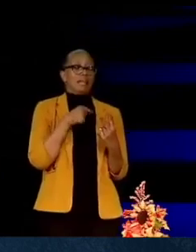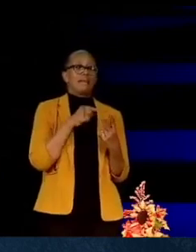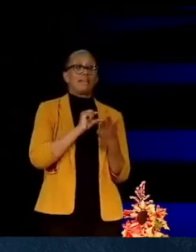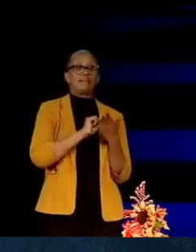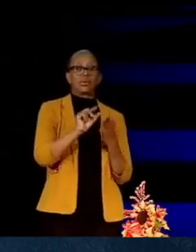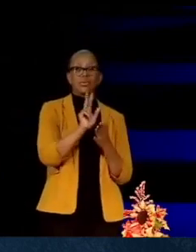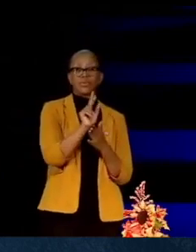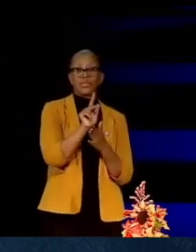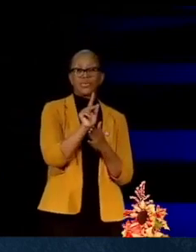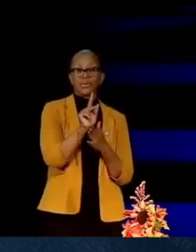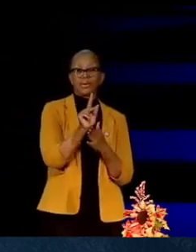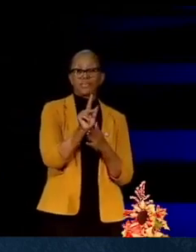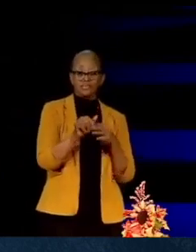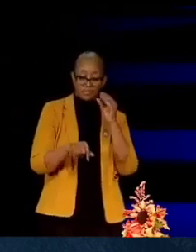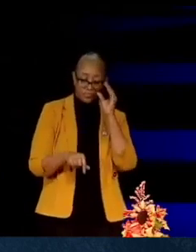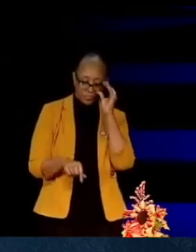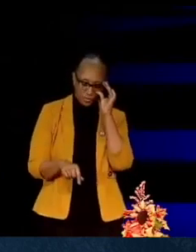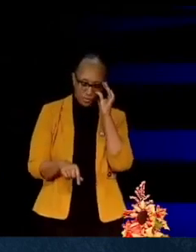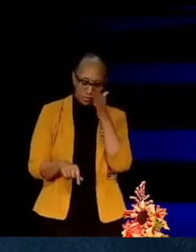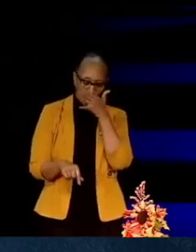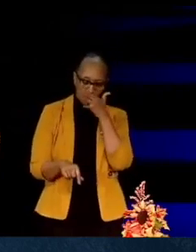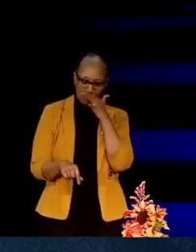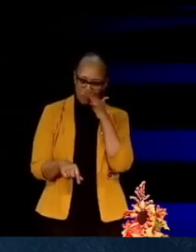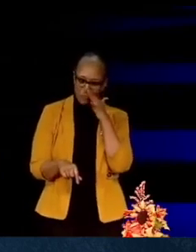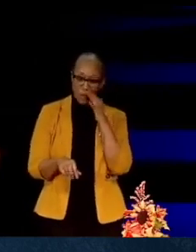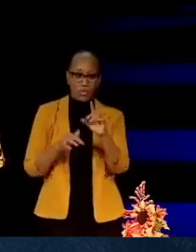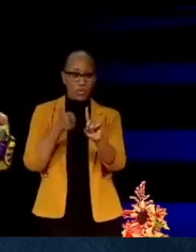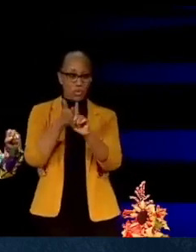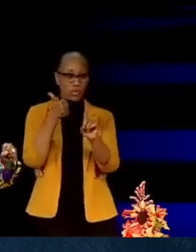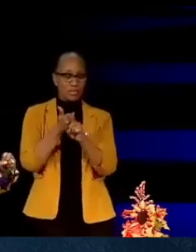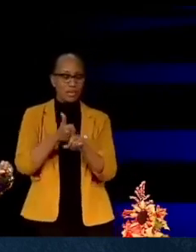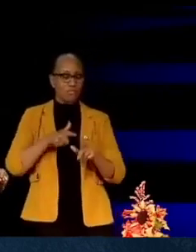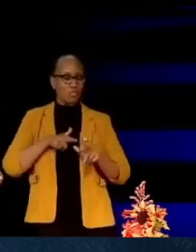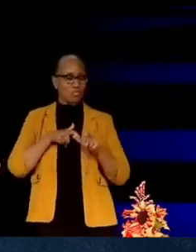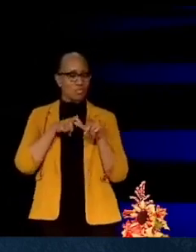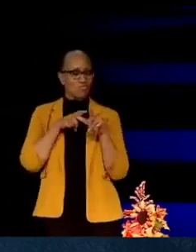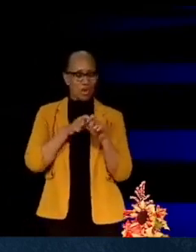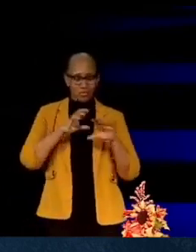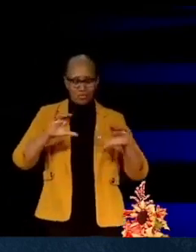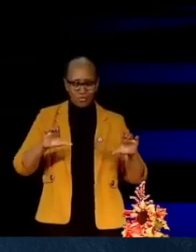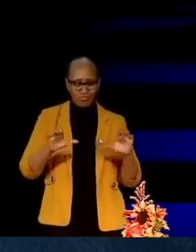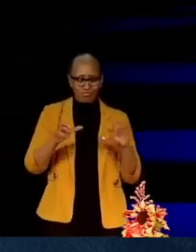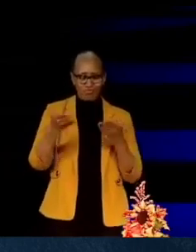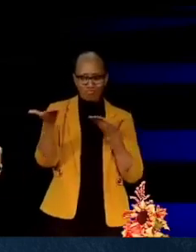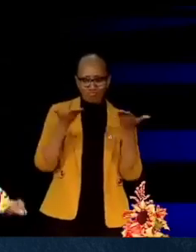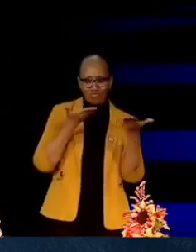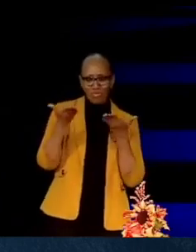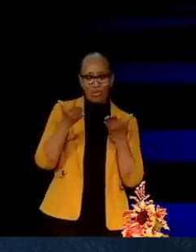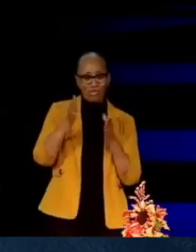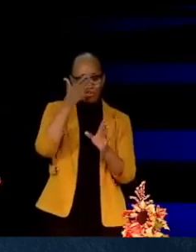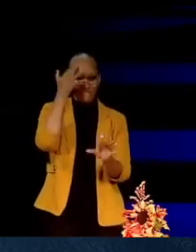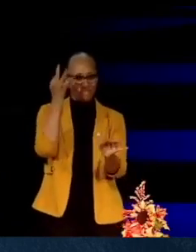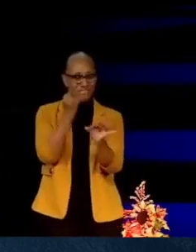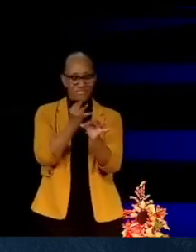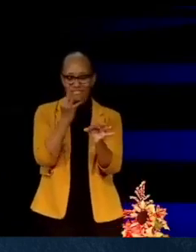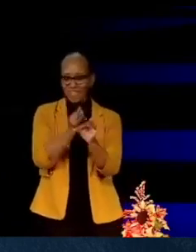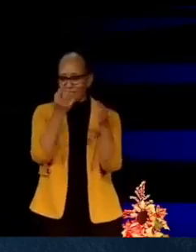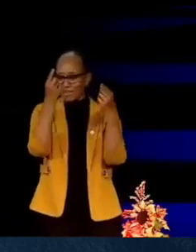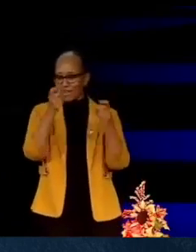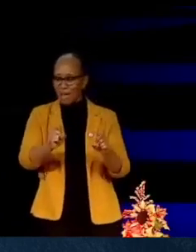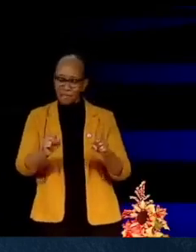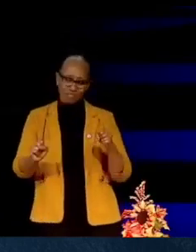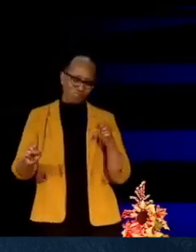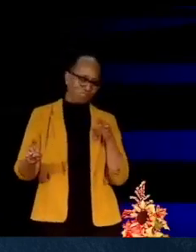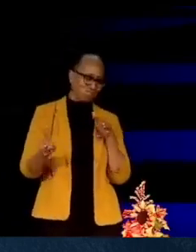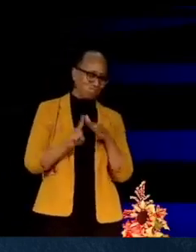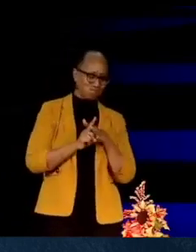23rd verse, I love this. He said, you will be running, you'll have action. He said, your supernatural faith will kick in. And